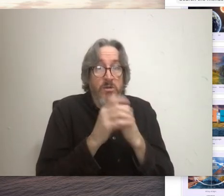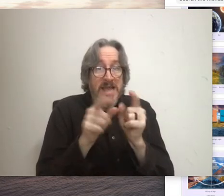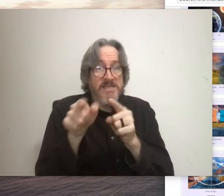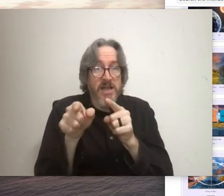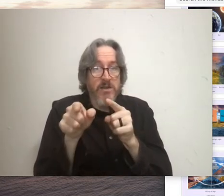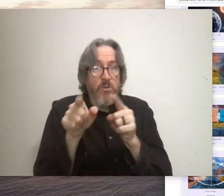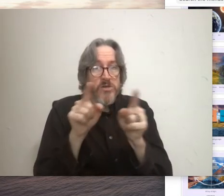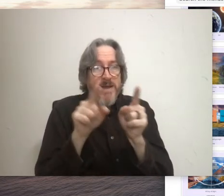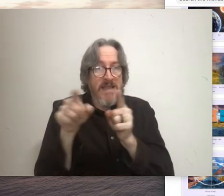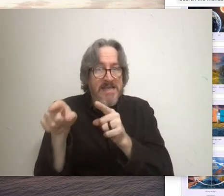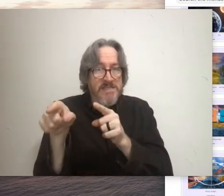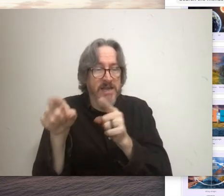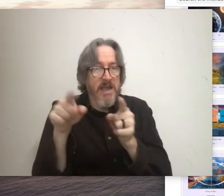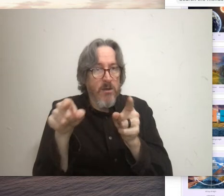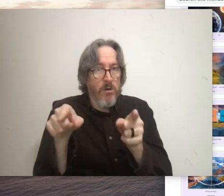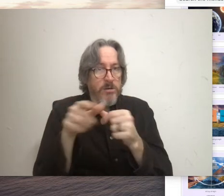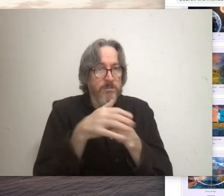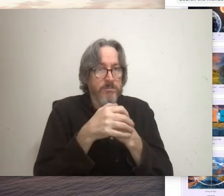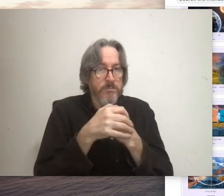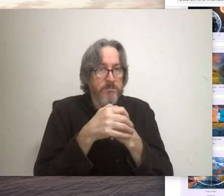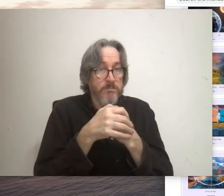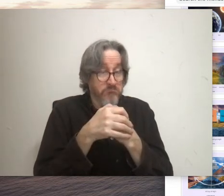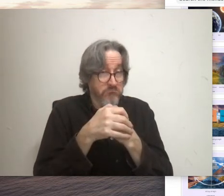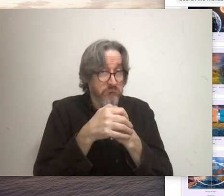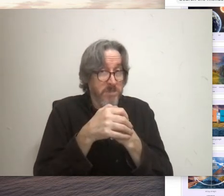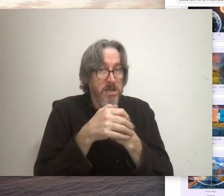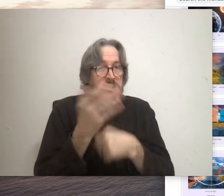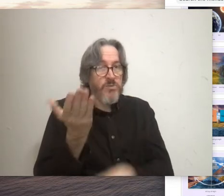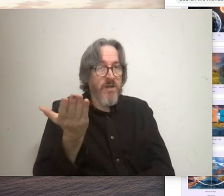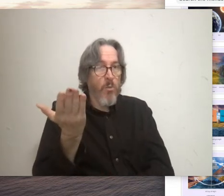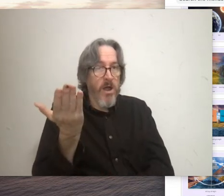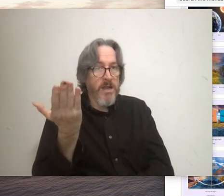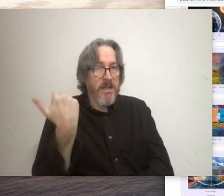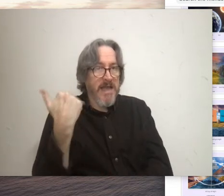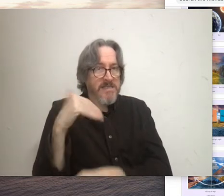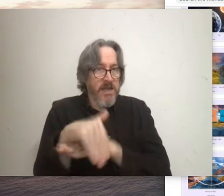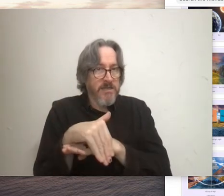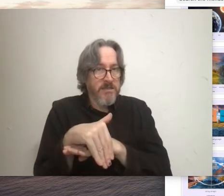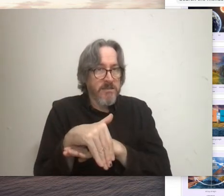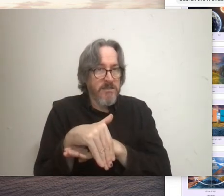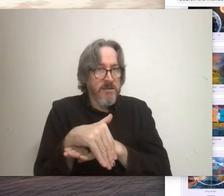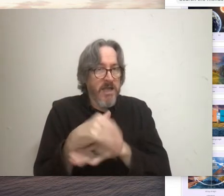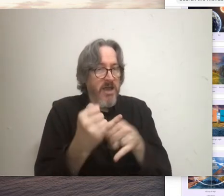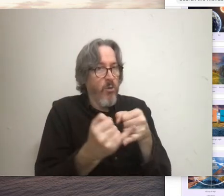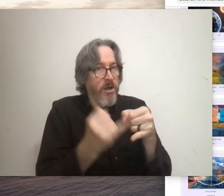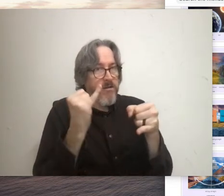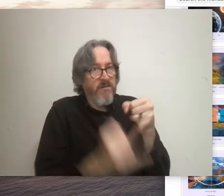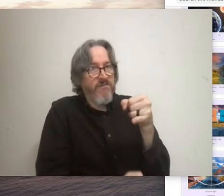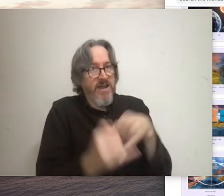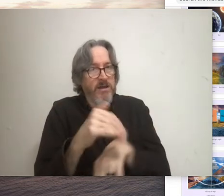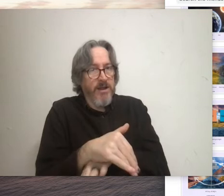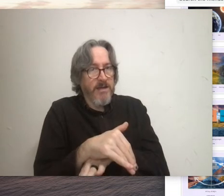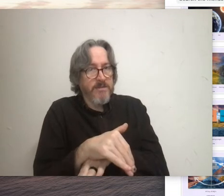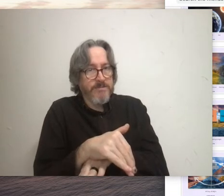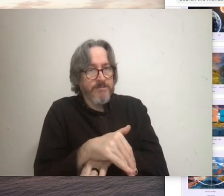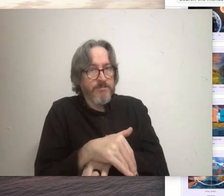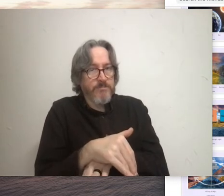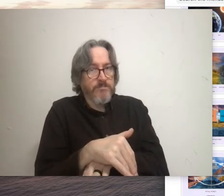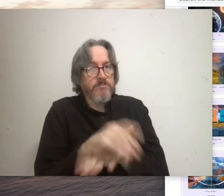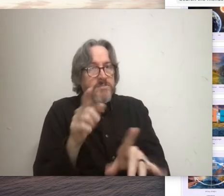So last night was my last night at work. So we've got one last night and one final